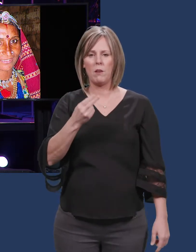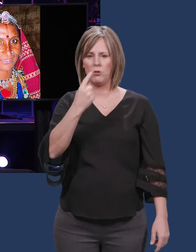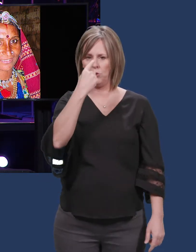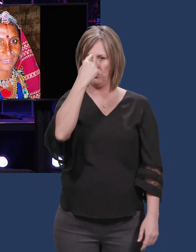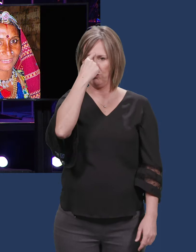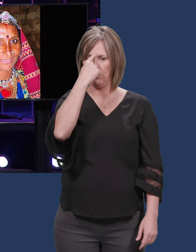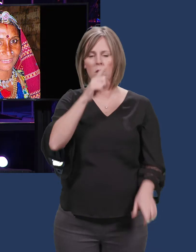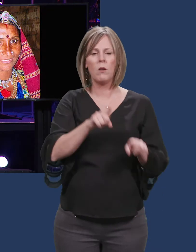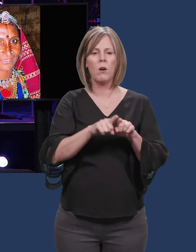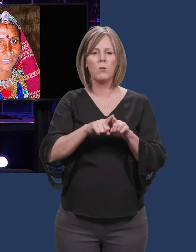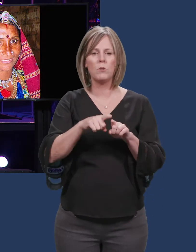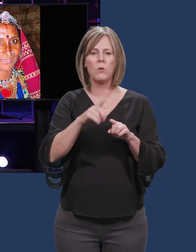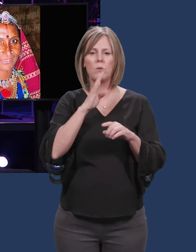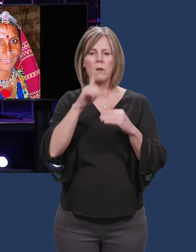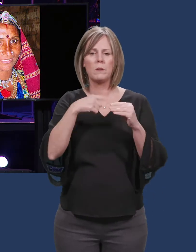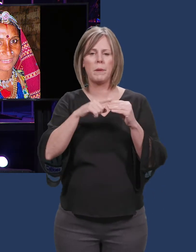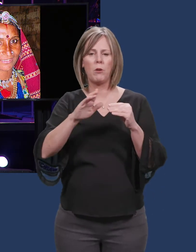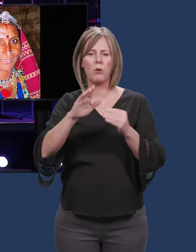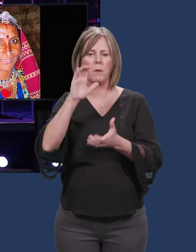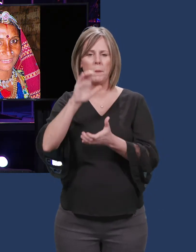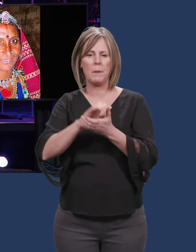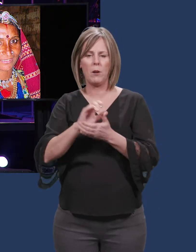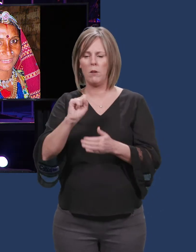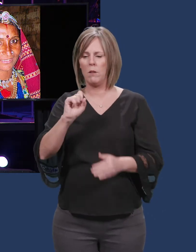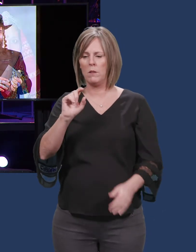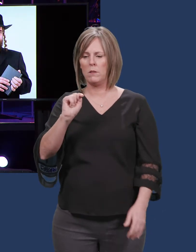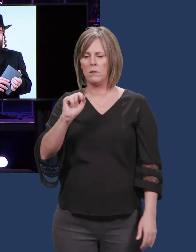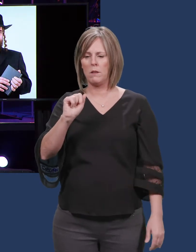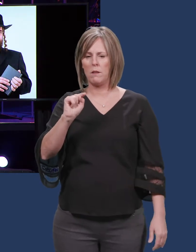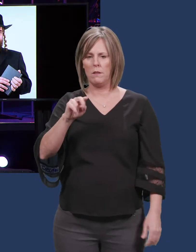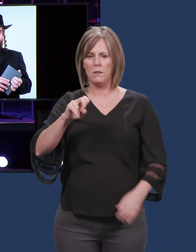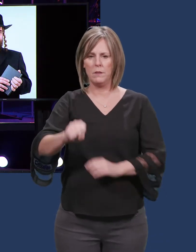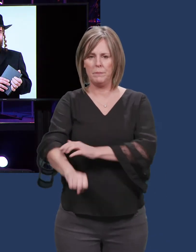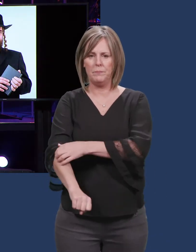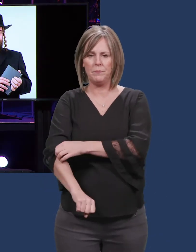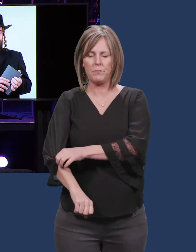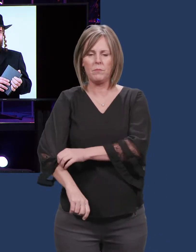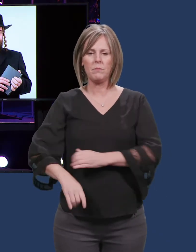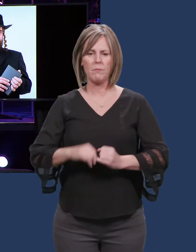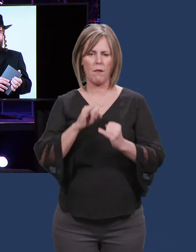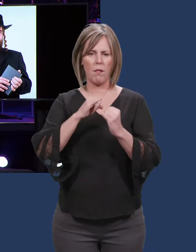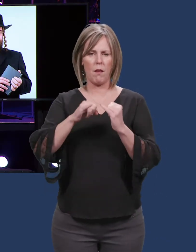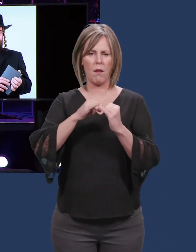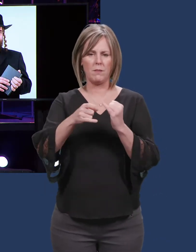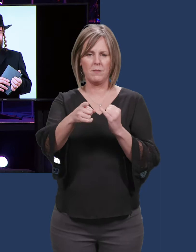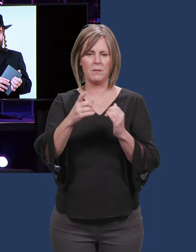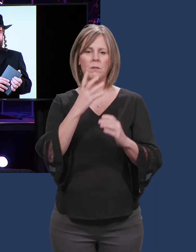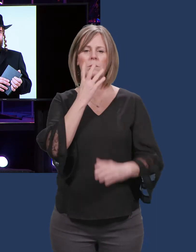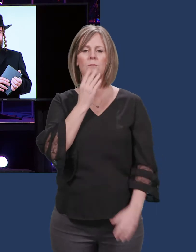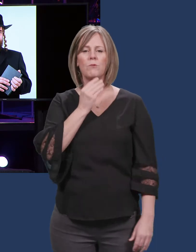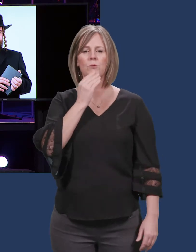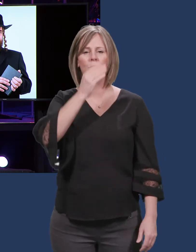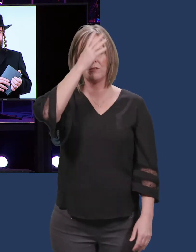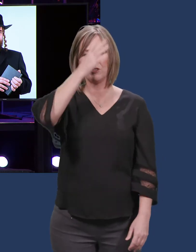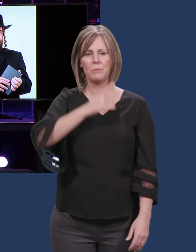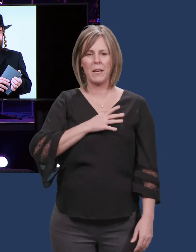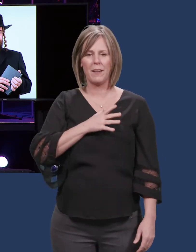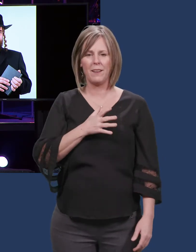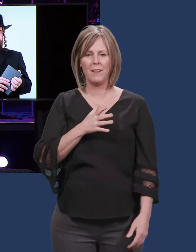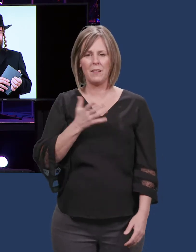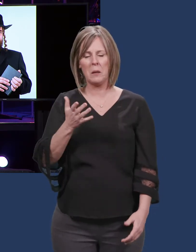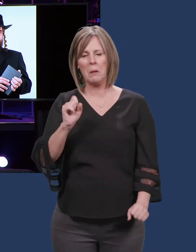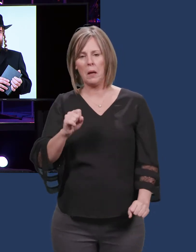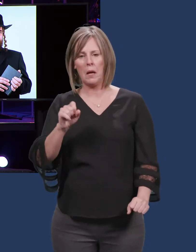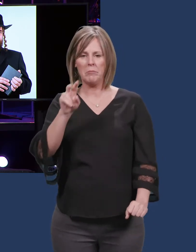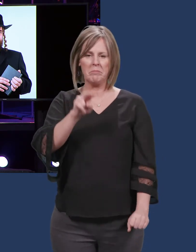marital status in the Hindu faith. Okay, next and last one, a Jewish man. And partly you tell by his dress,